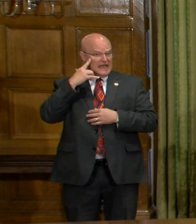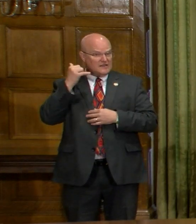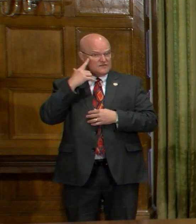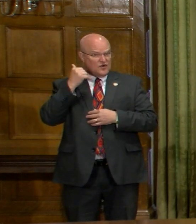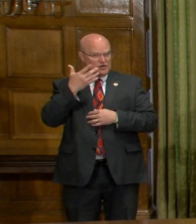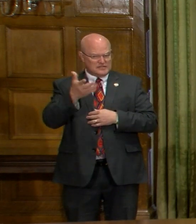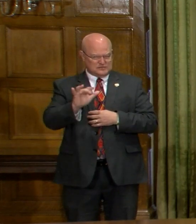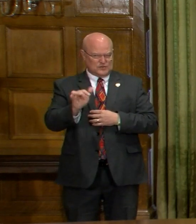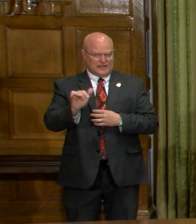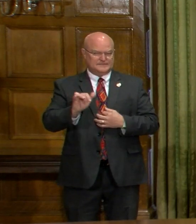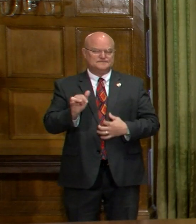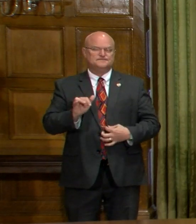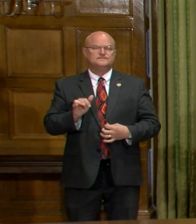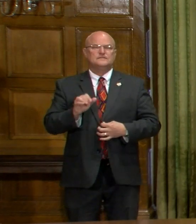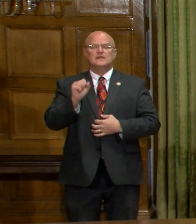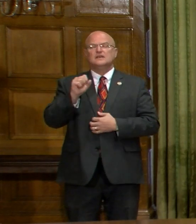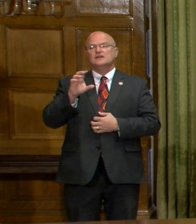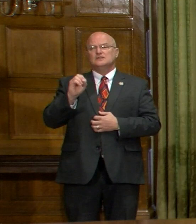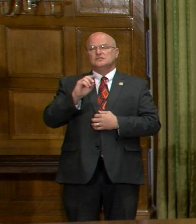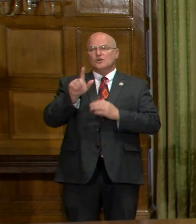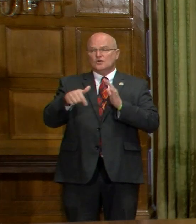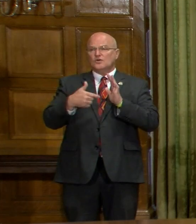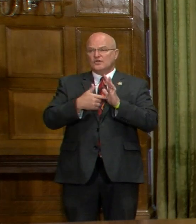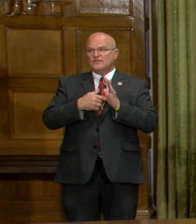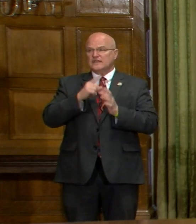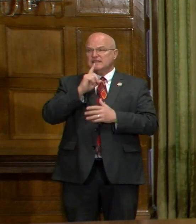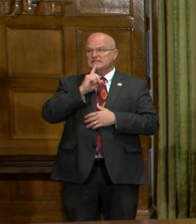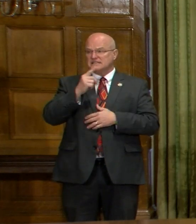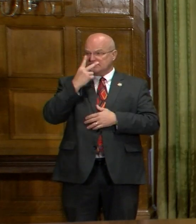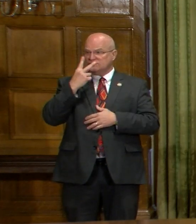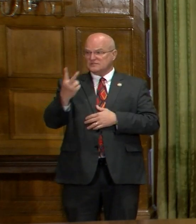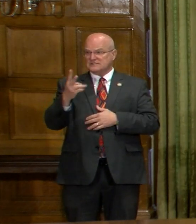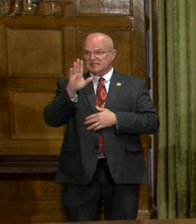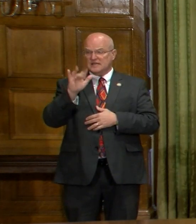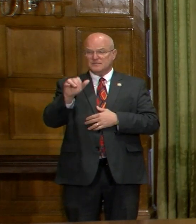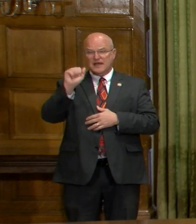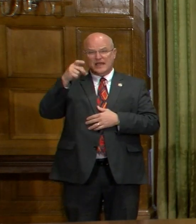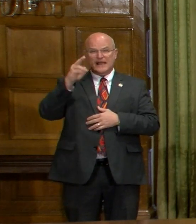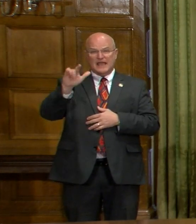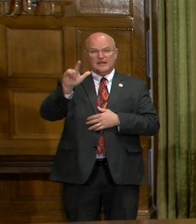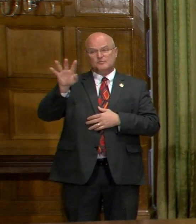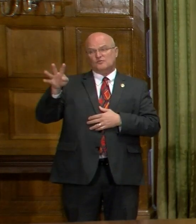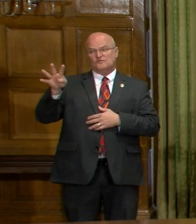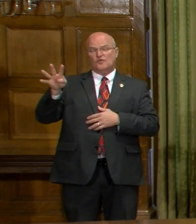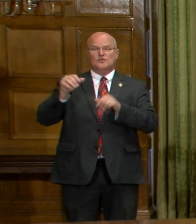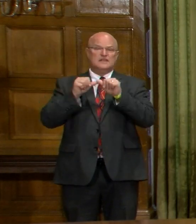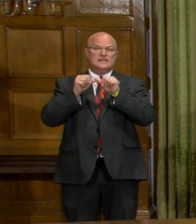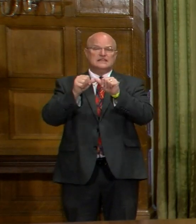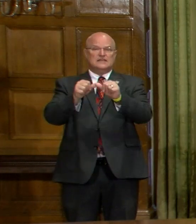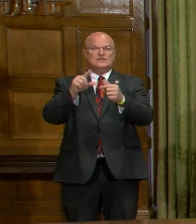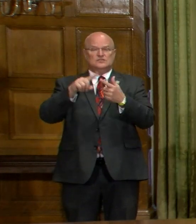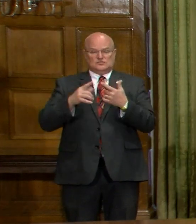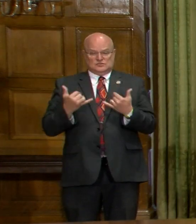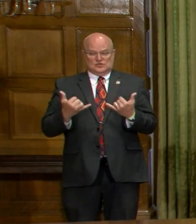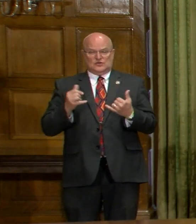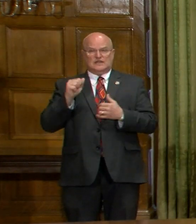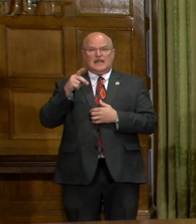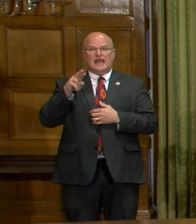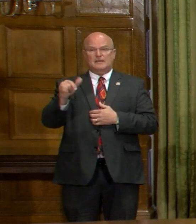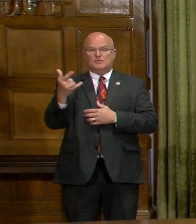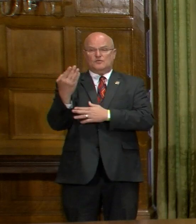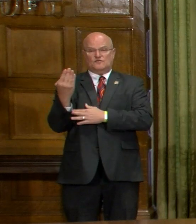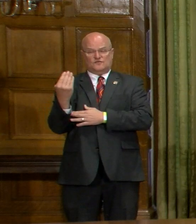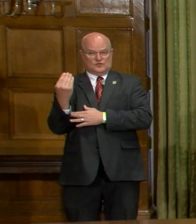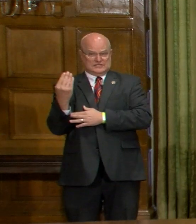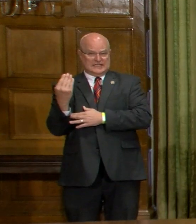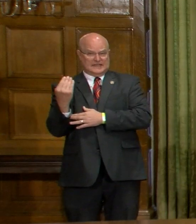California in here as well. And so this is, and you can see it by April 4th, continuing on to the current April